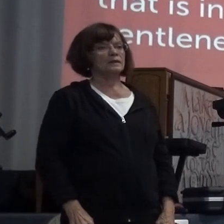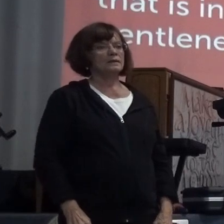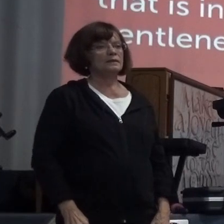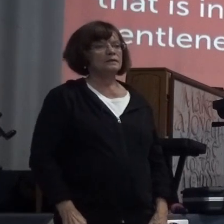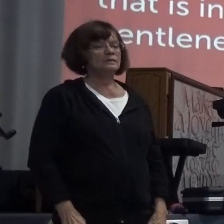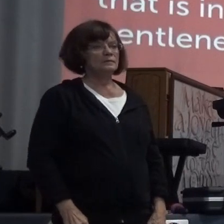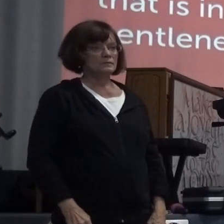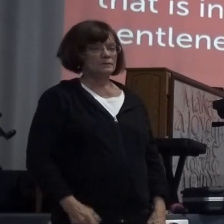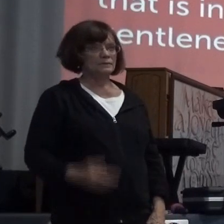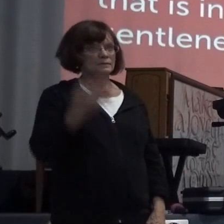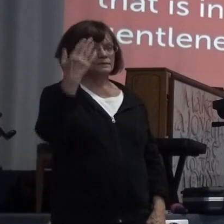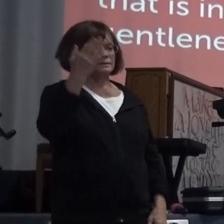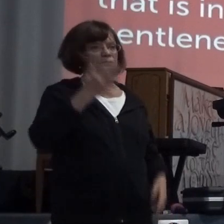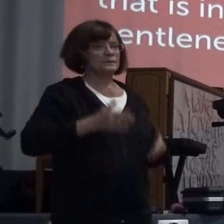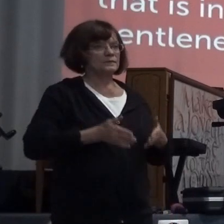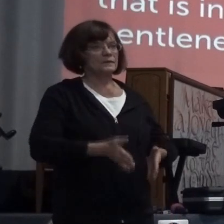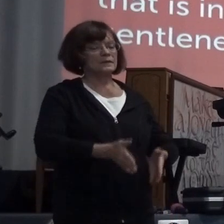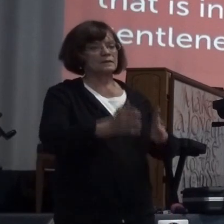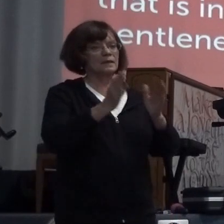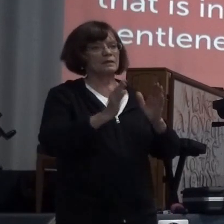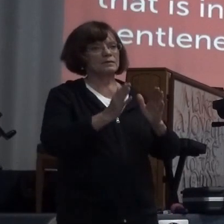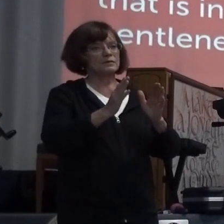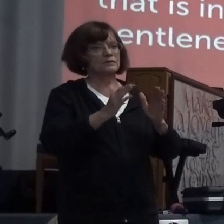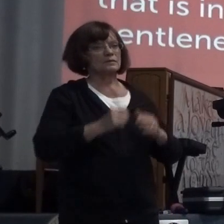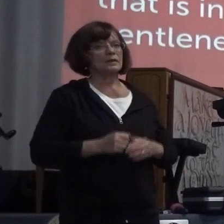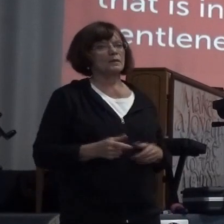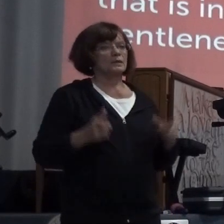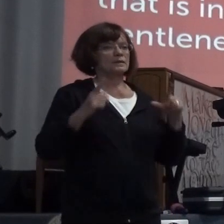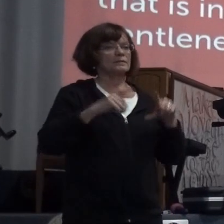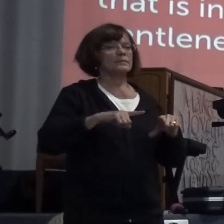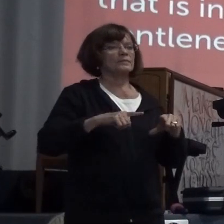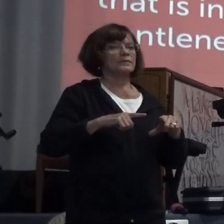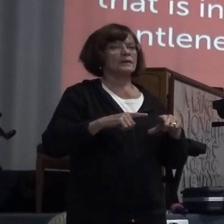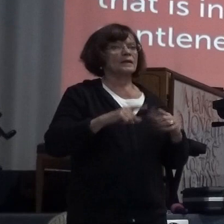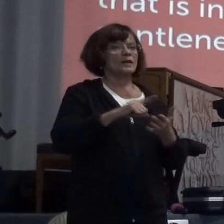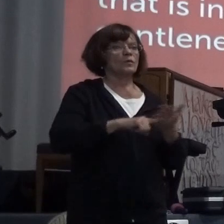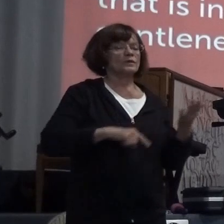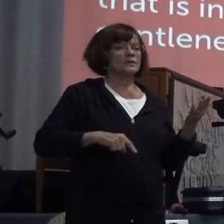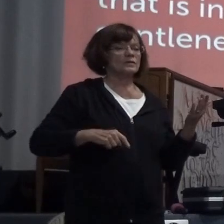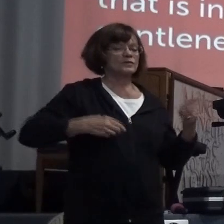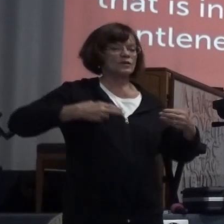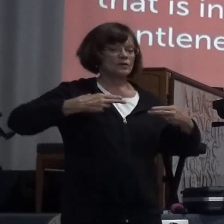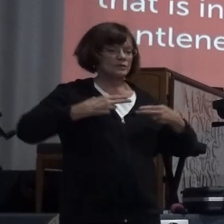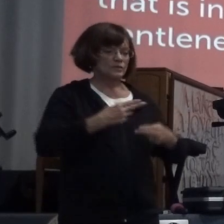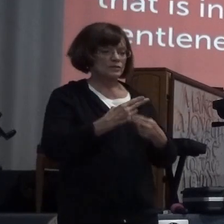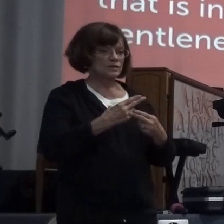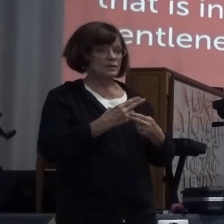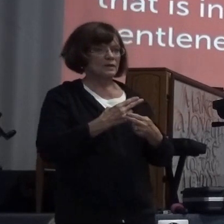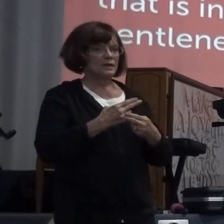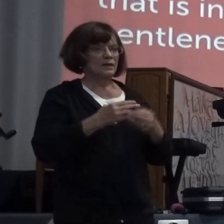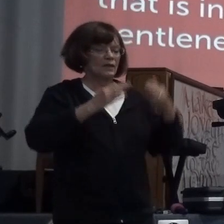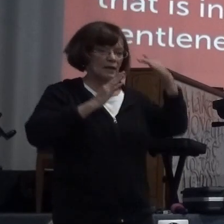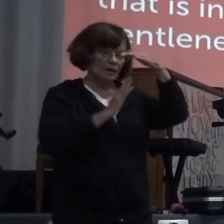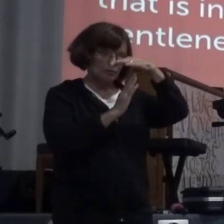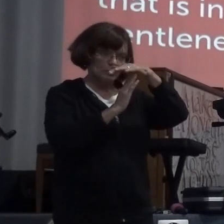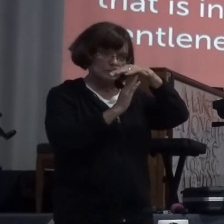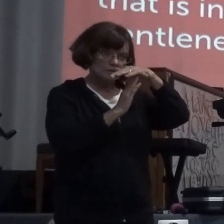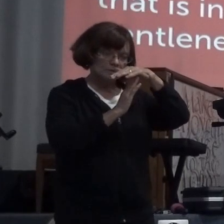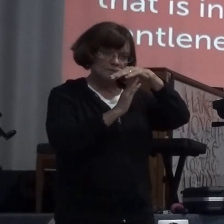And he allowed him to go through many afflictions. And what are those afflictions? What did they do, John? They humbled him, didn't